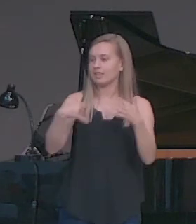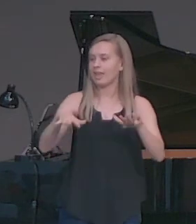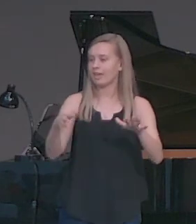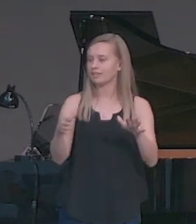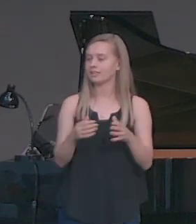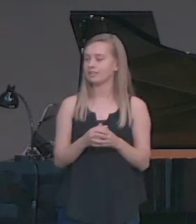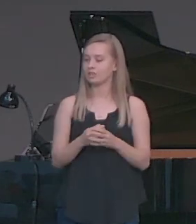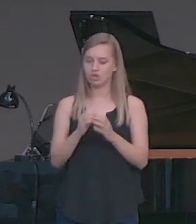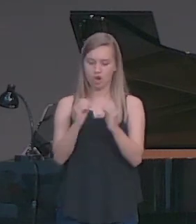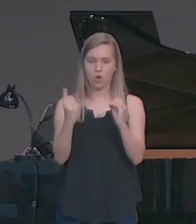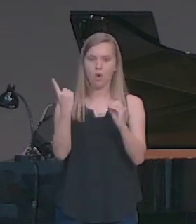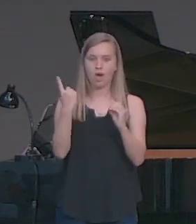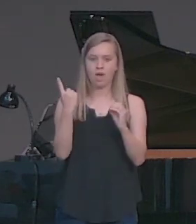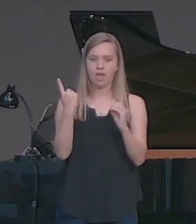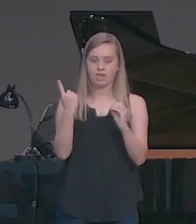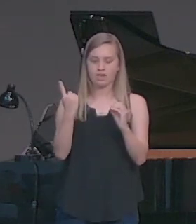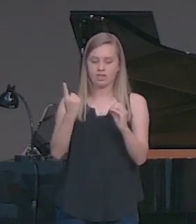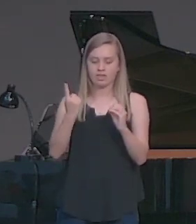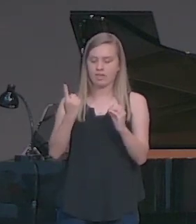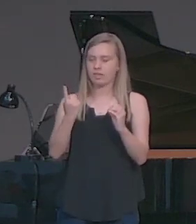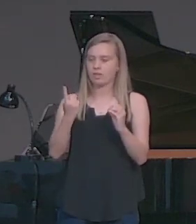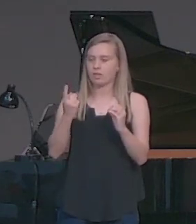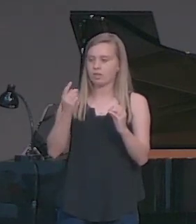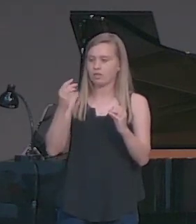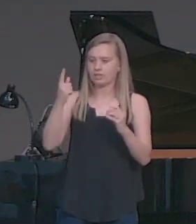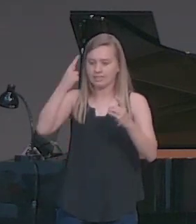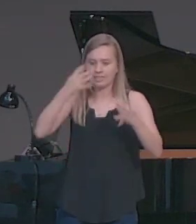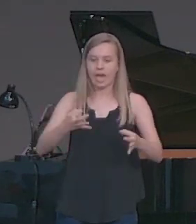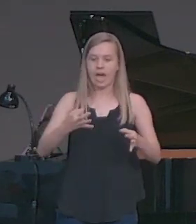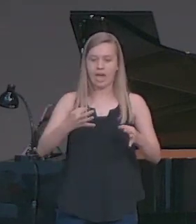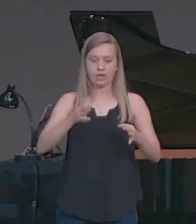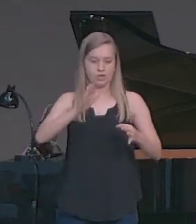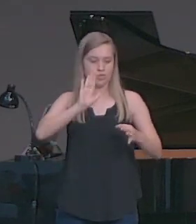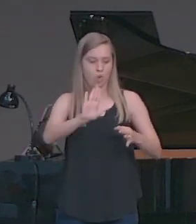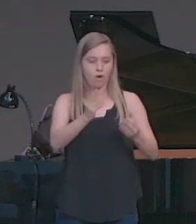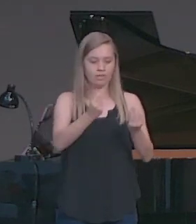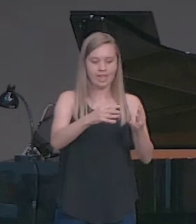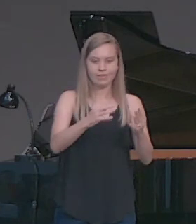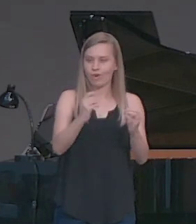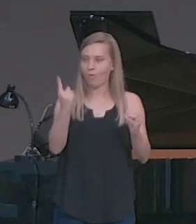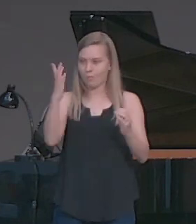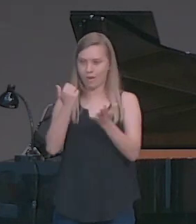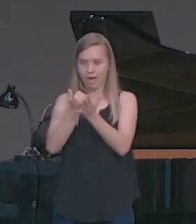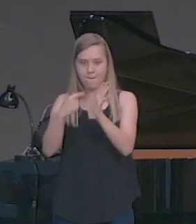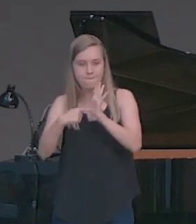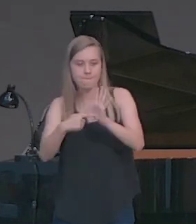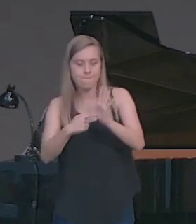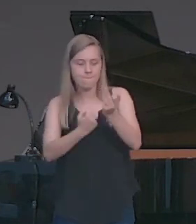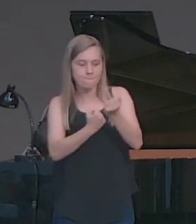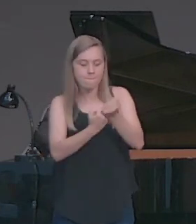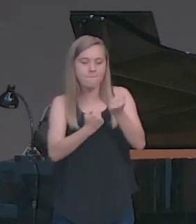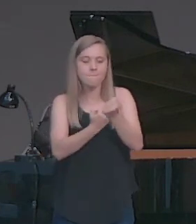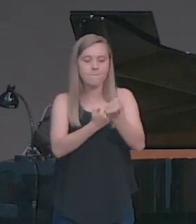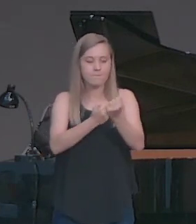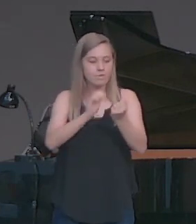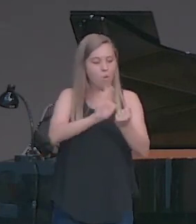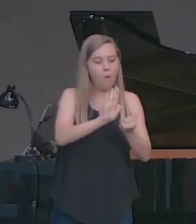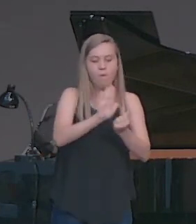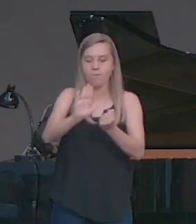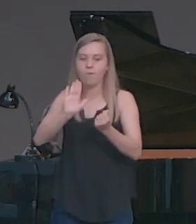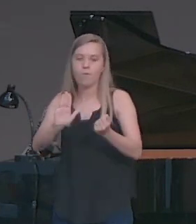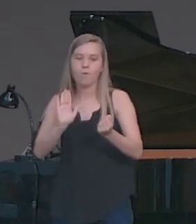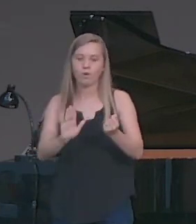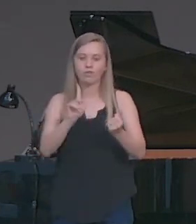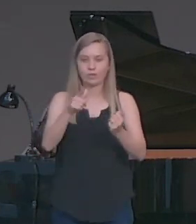There will be no one to throw a measuring cord or line to assign your portion, your land. You have no one to represent you so that you can